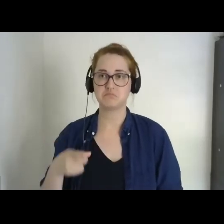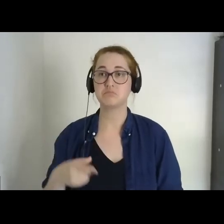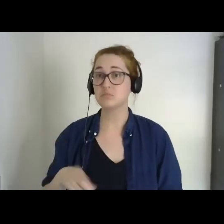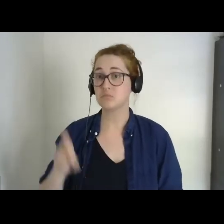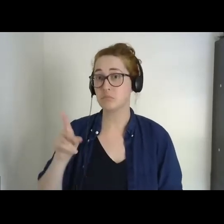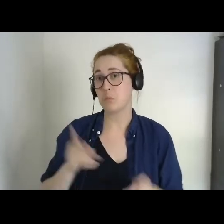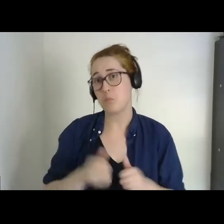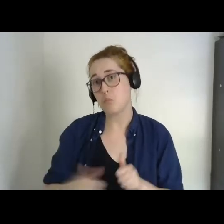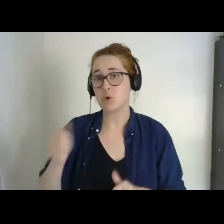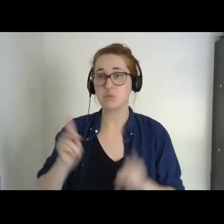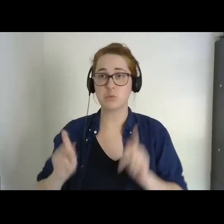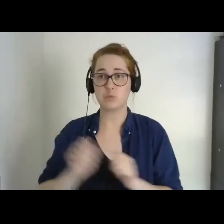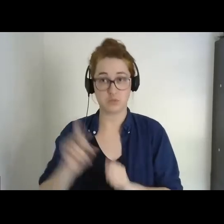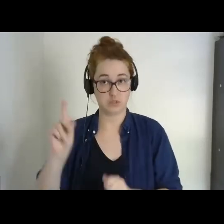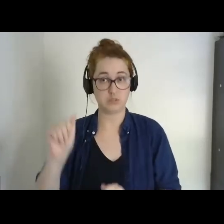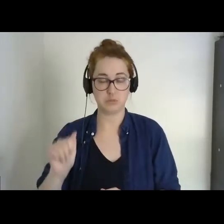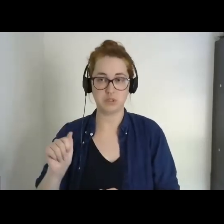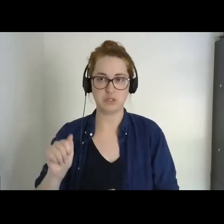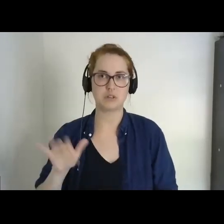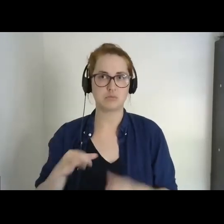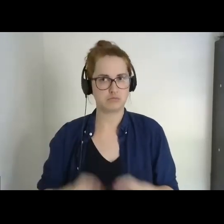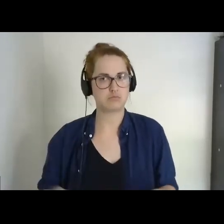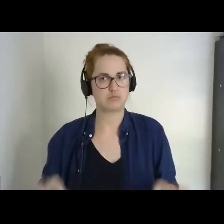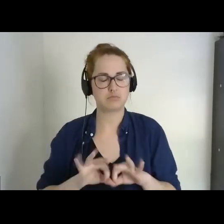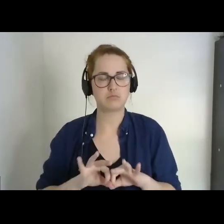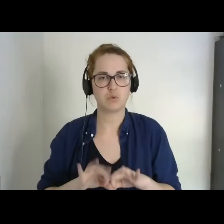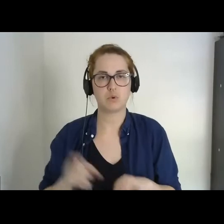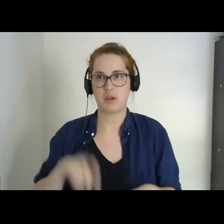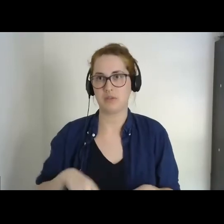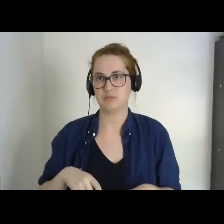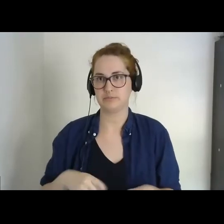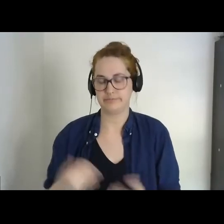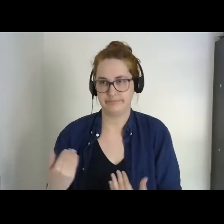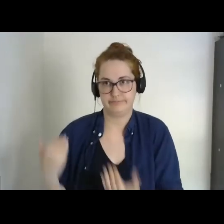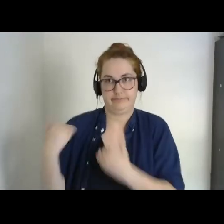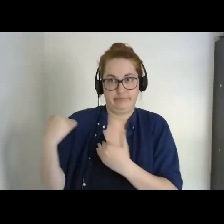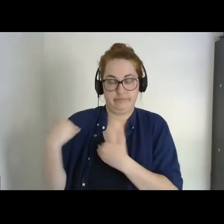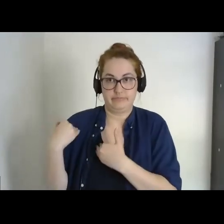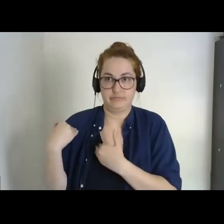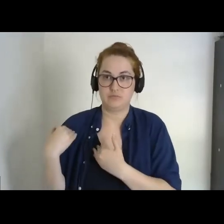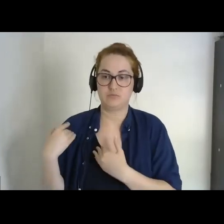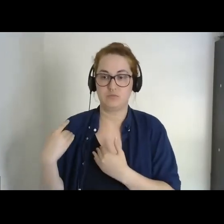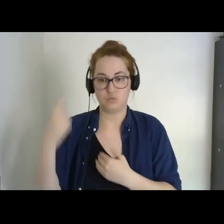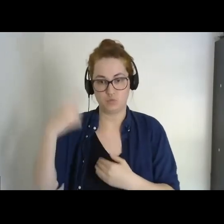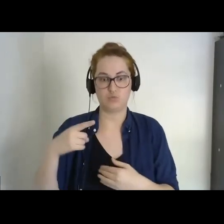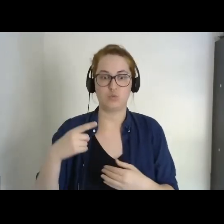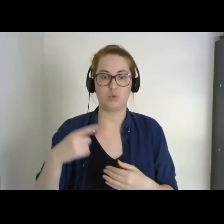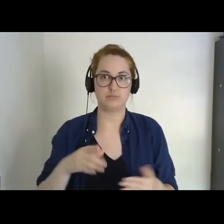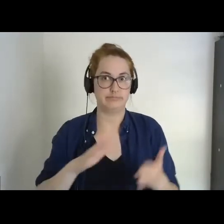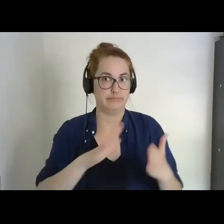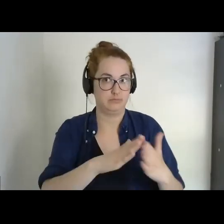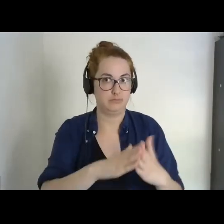important to us to be accountable to the community and communities of people with disabilities and the work that we